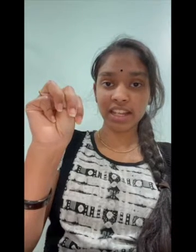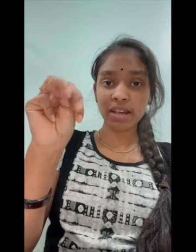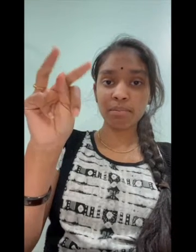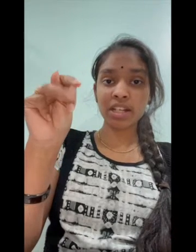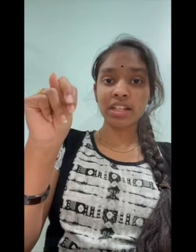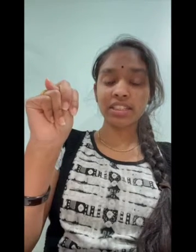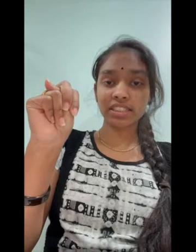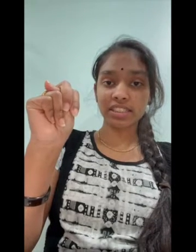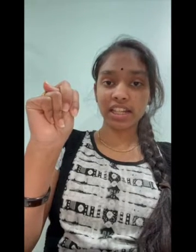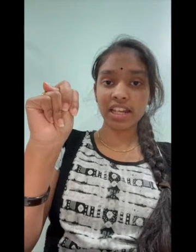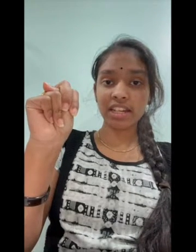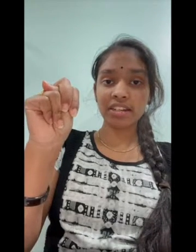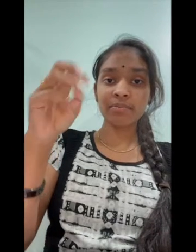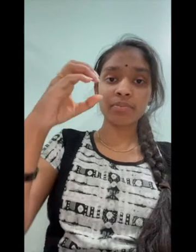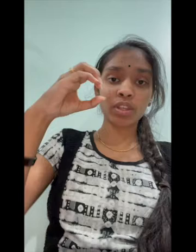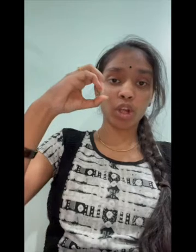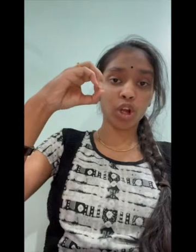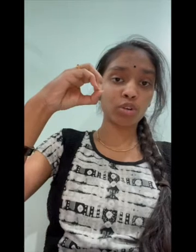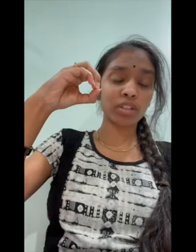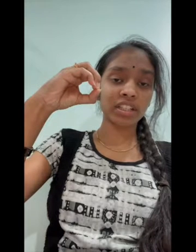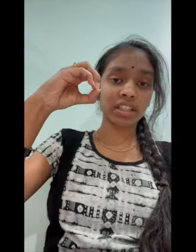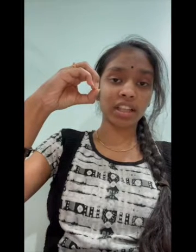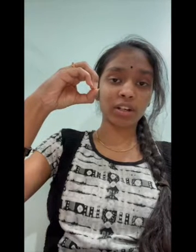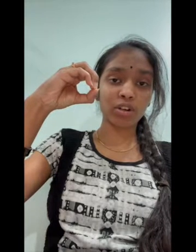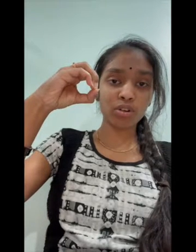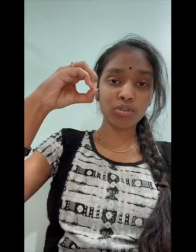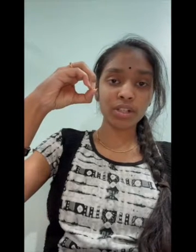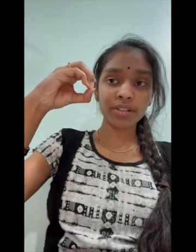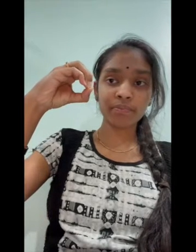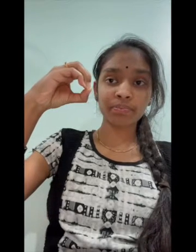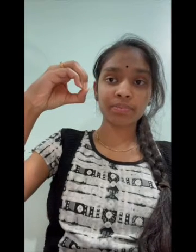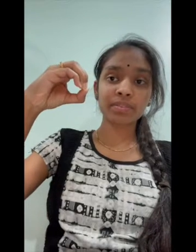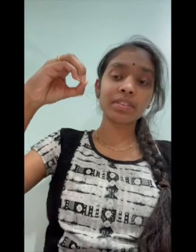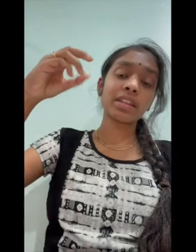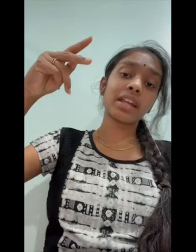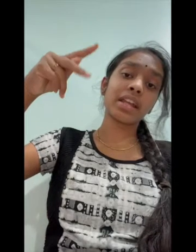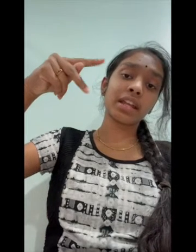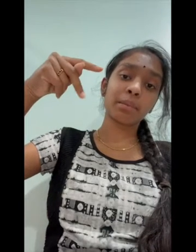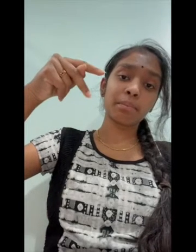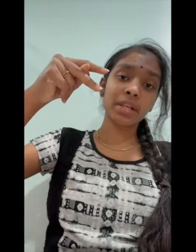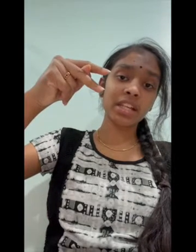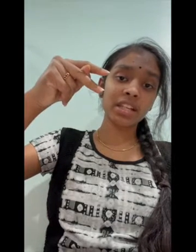M, this is N. O, like the letter O. And P,